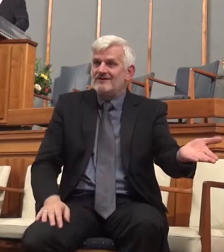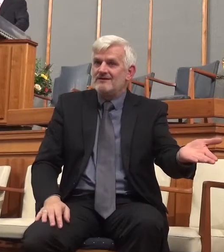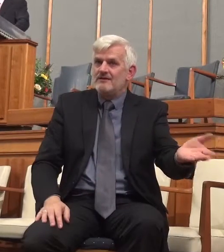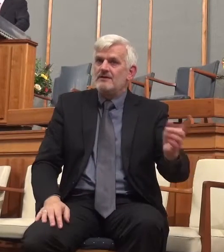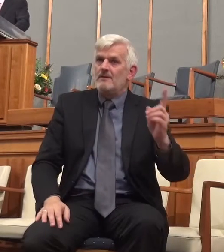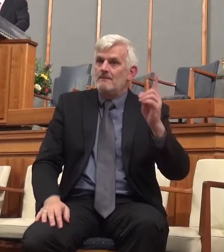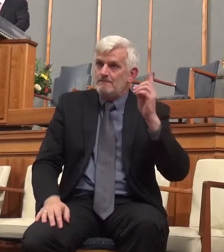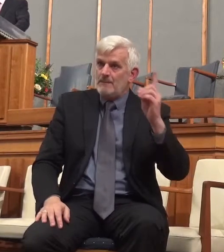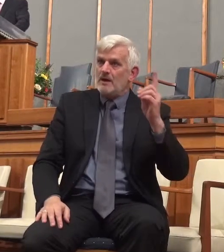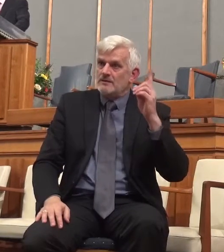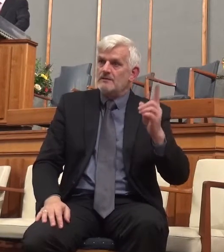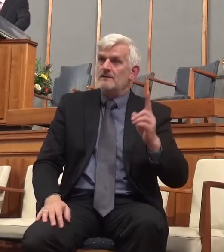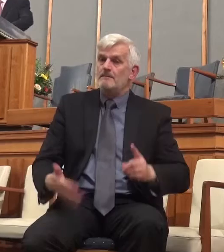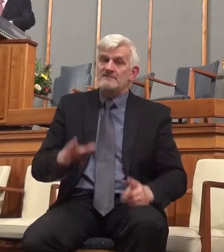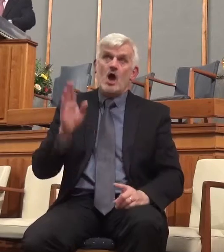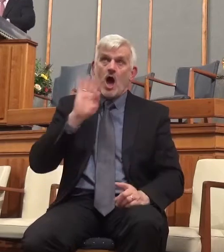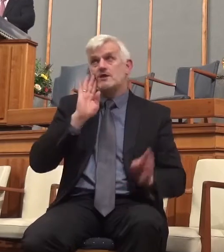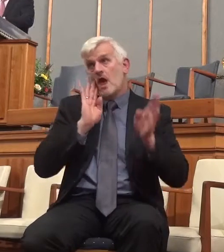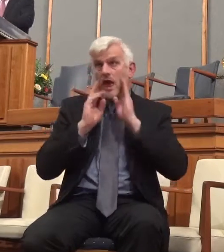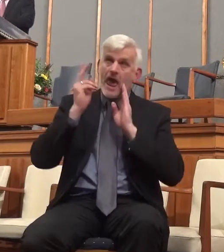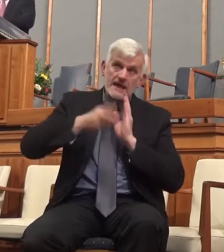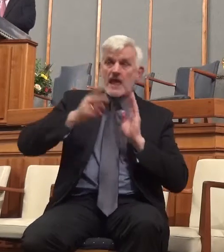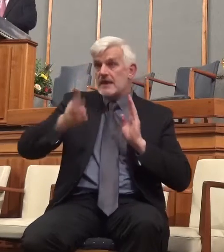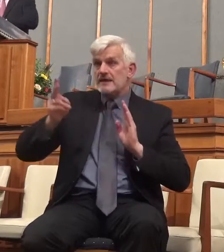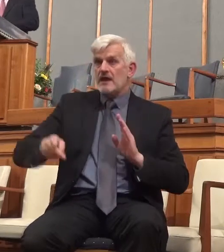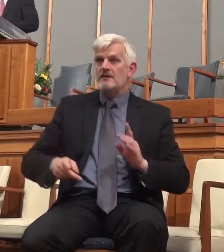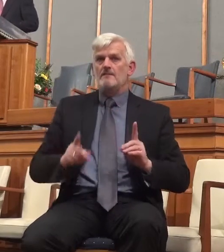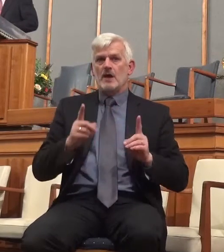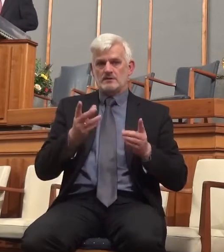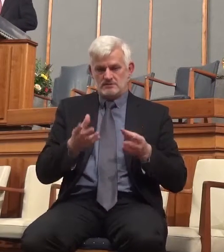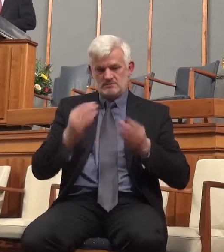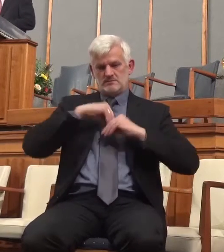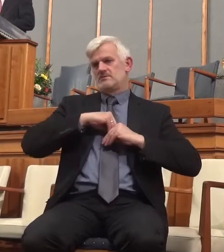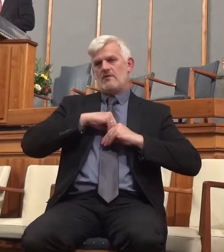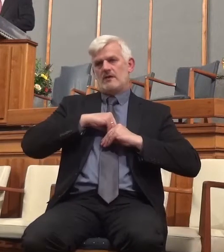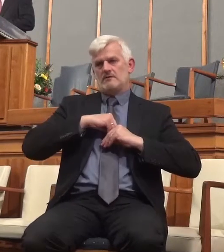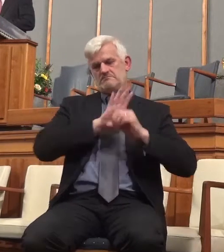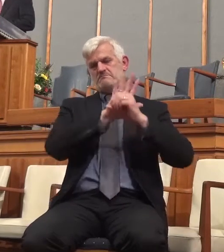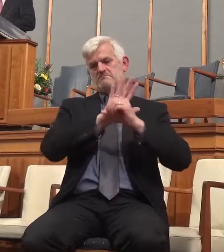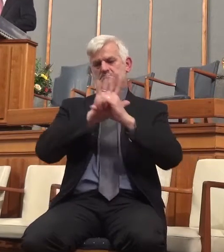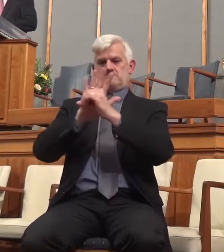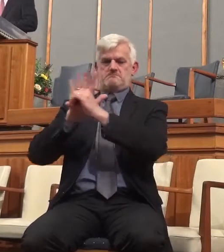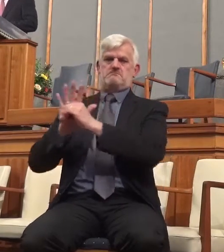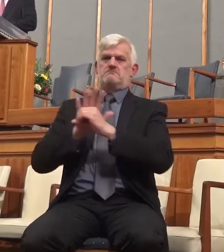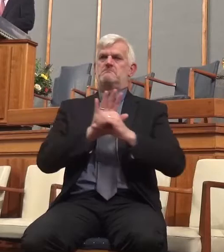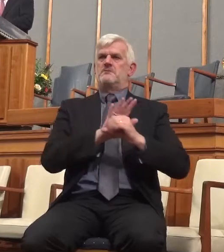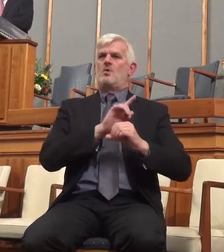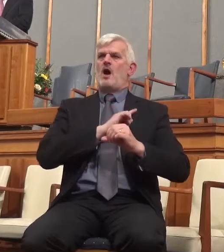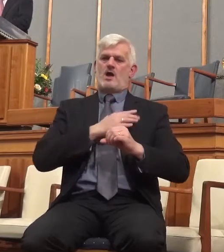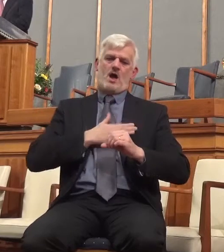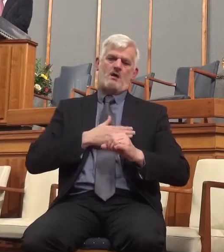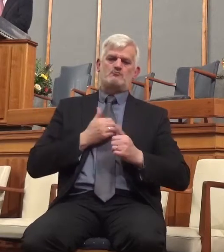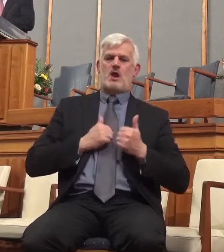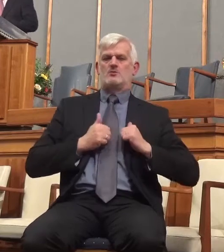it 100 times. But we don't take these things in because of our proud hearts. We do